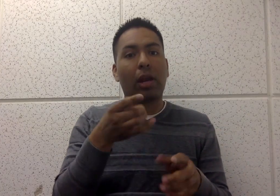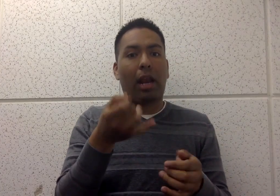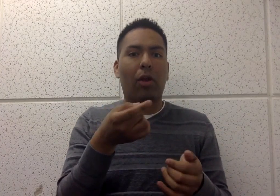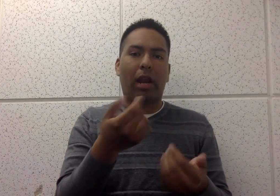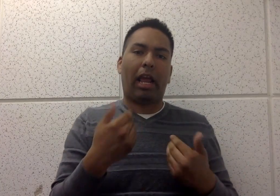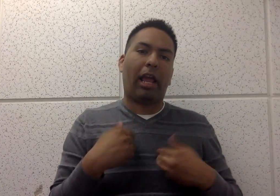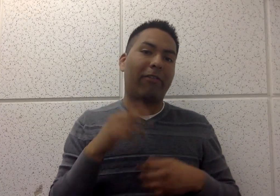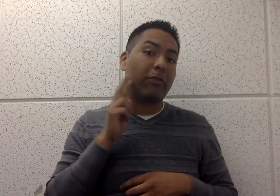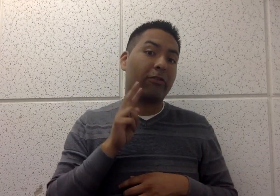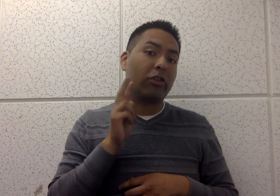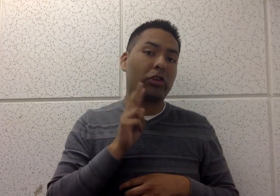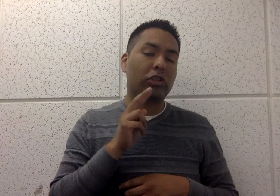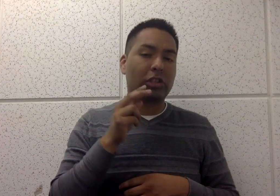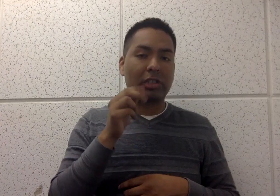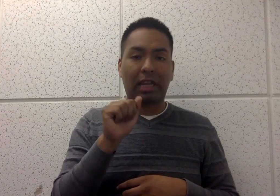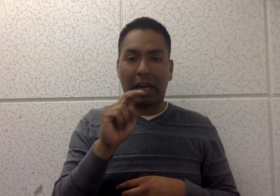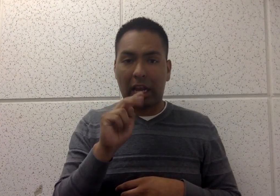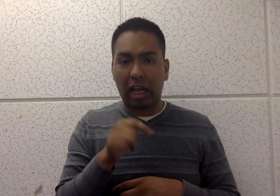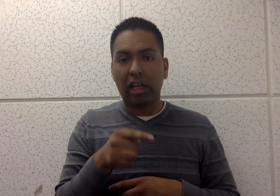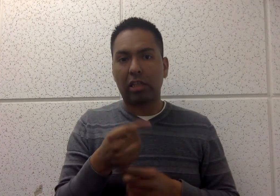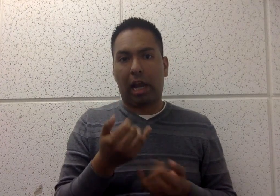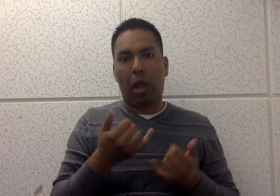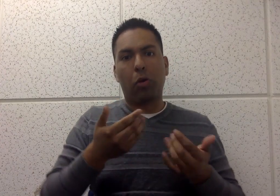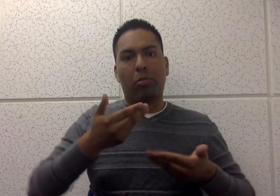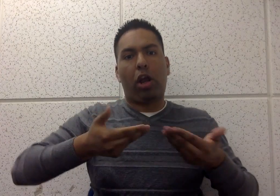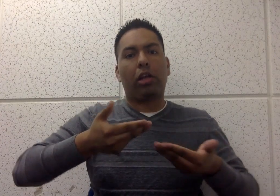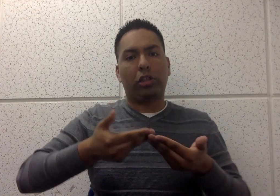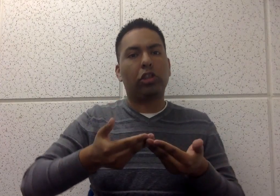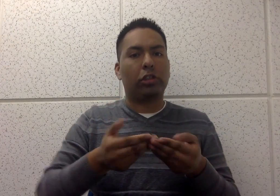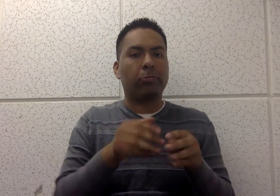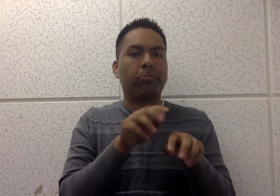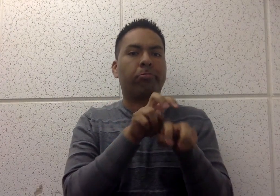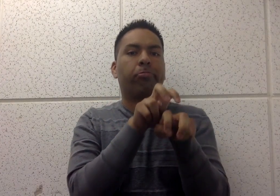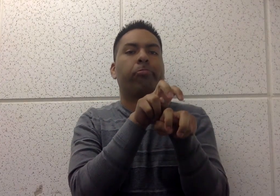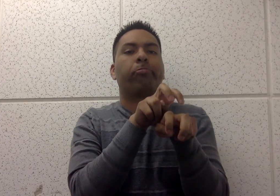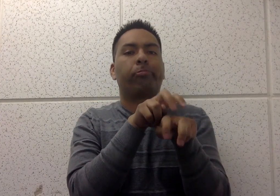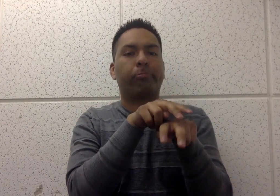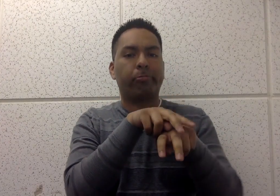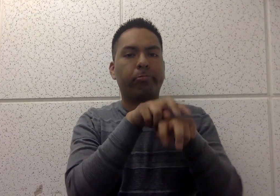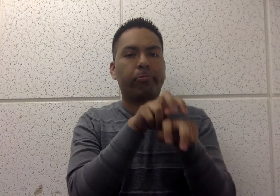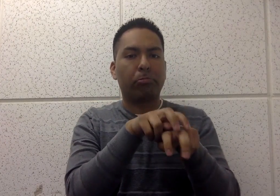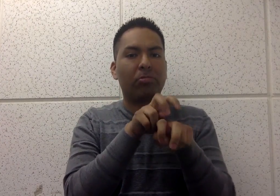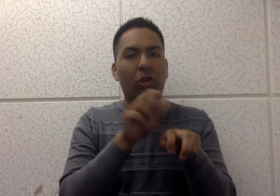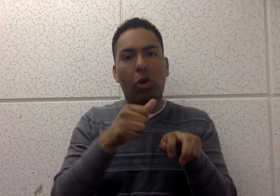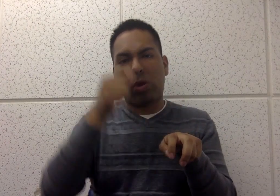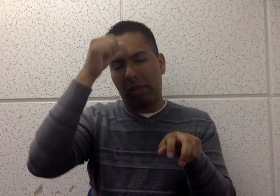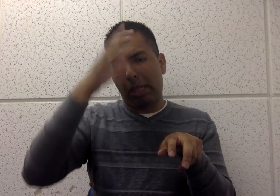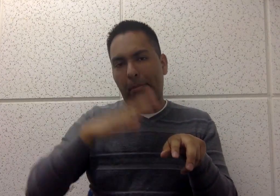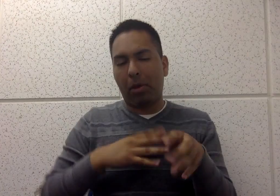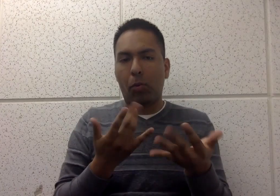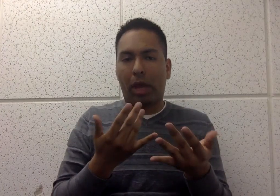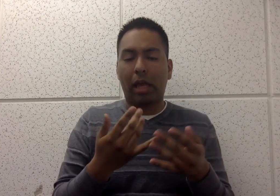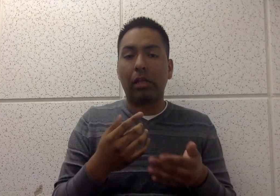of mating with this male, and there's another male on top waiting his turn. Often the queens mate more than